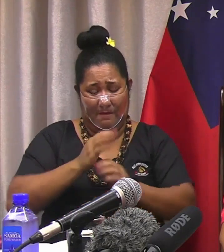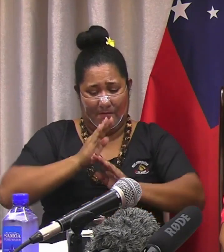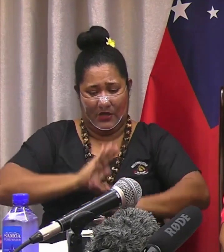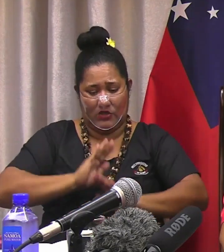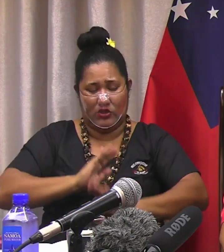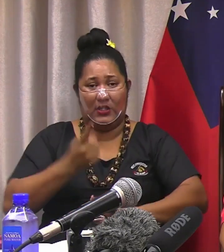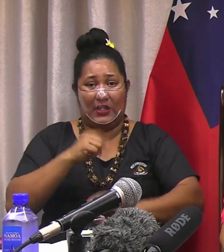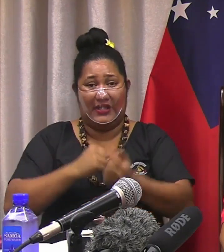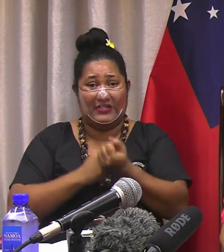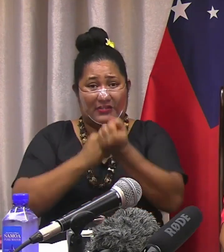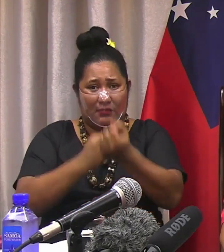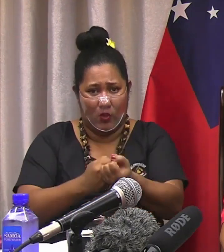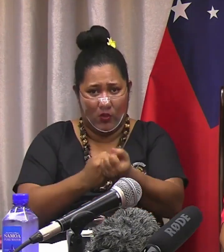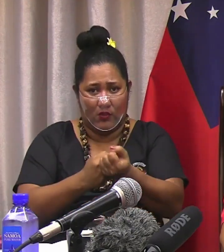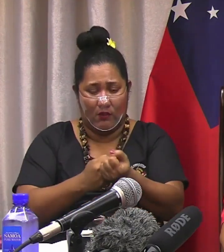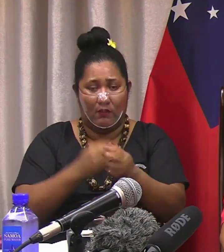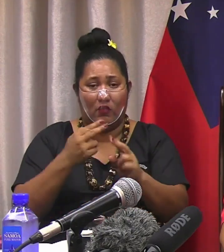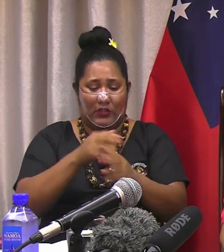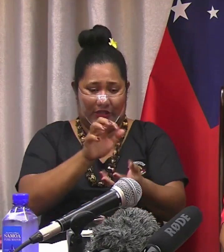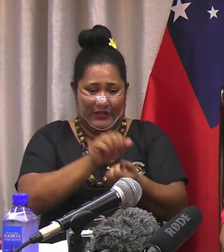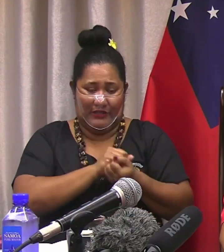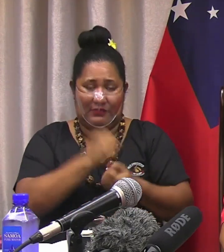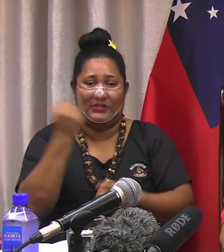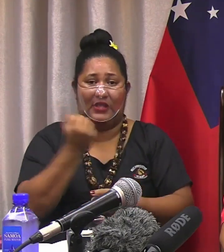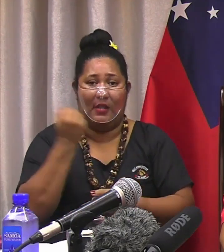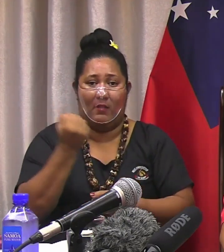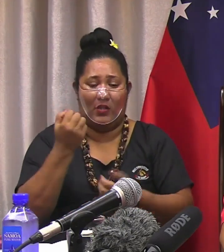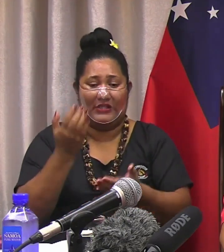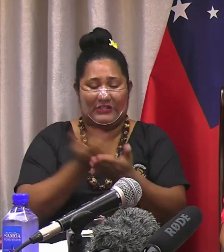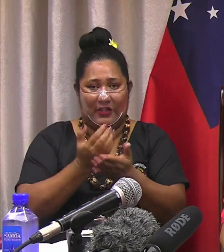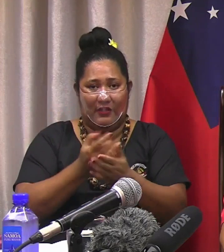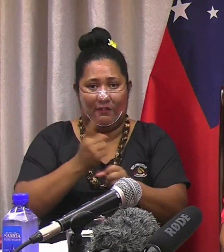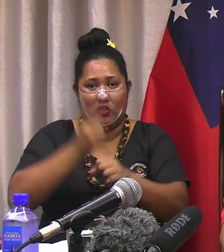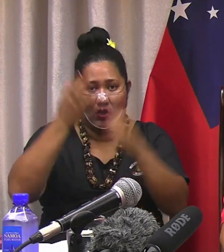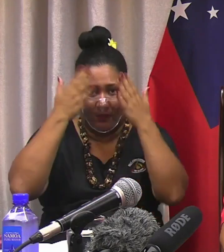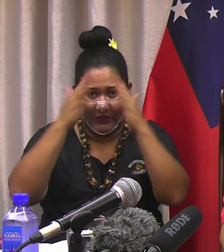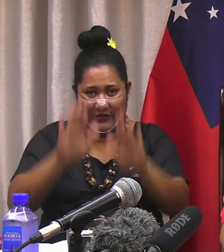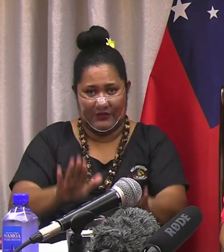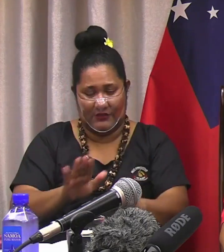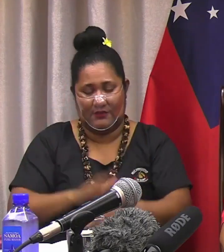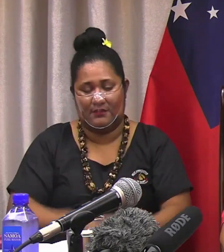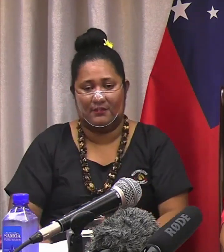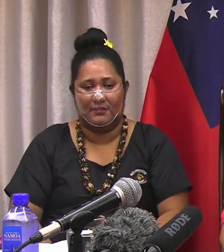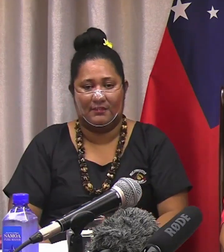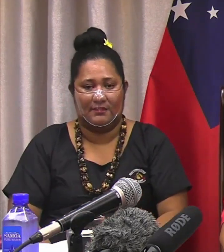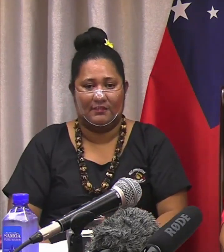in keeping Samoa safe. God bless. Soifua.